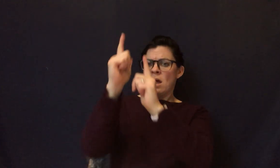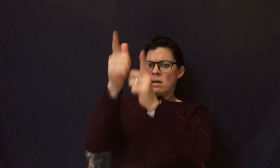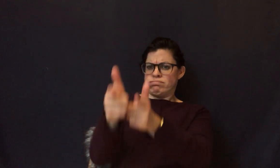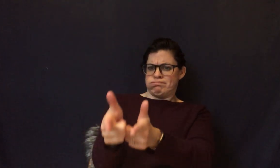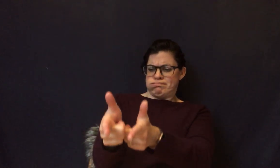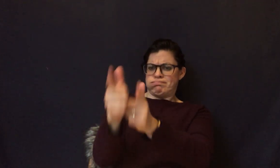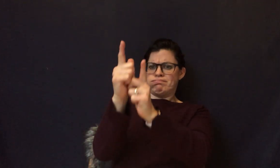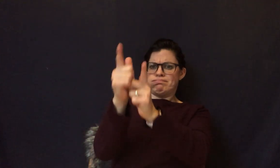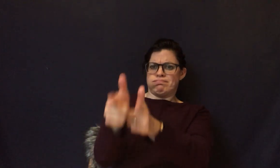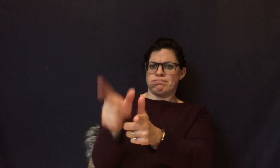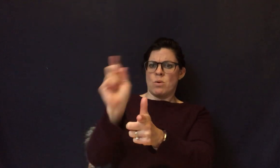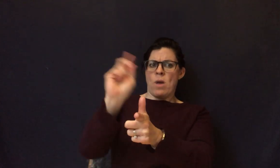Sam?